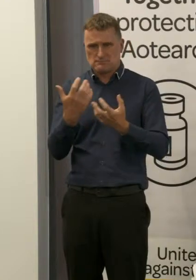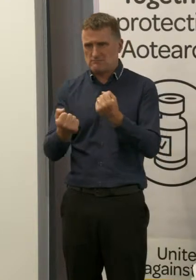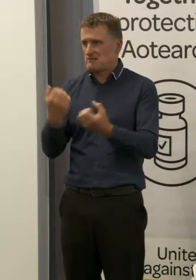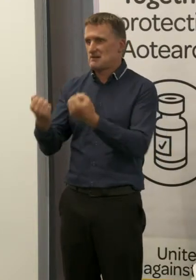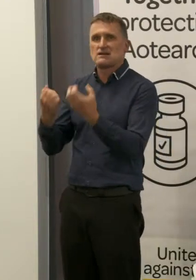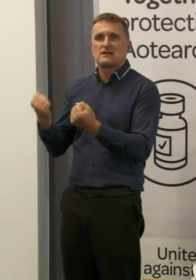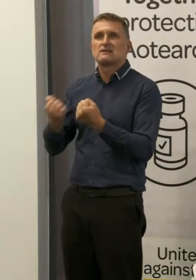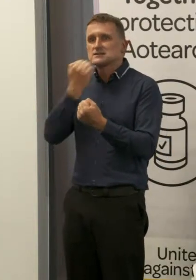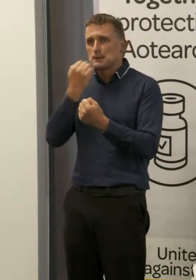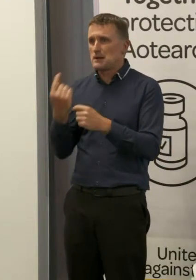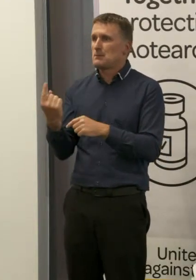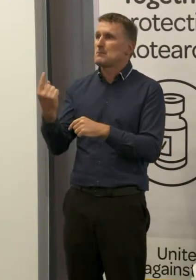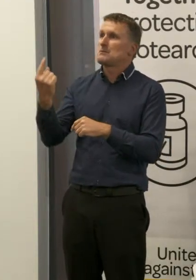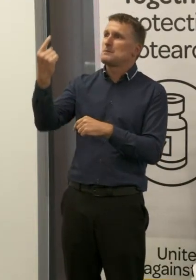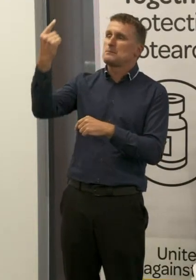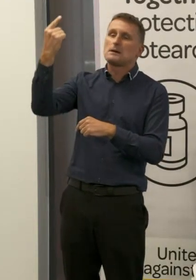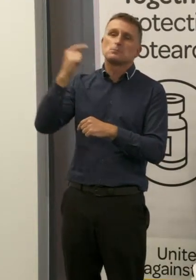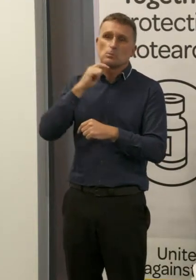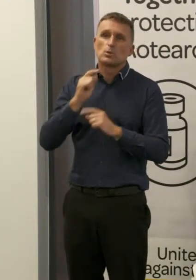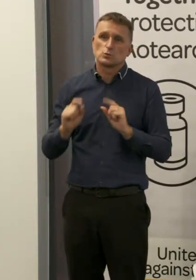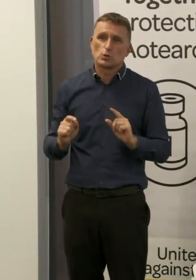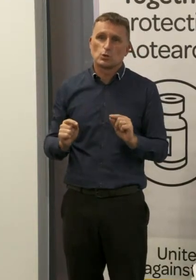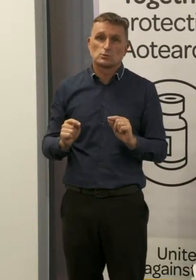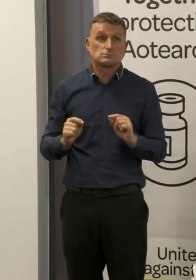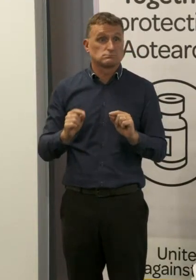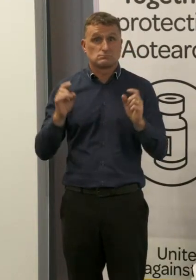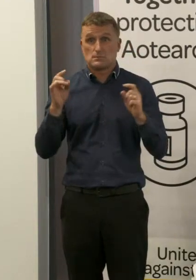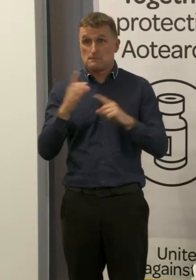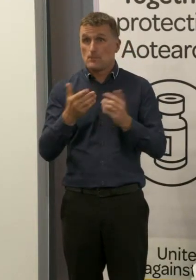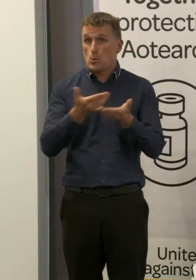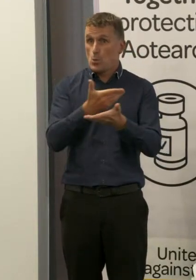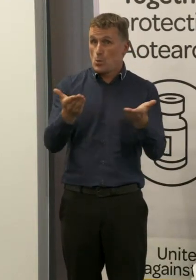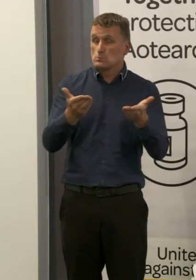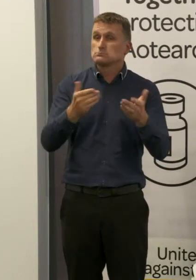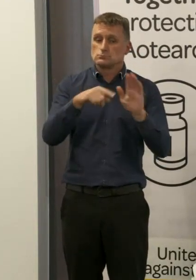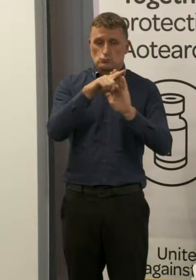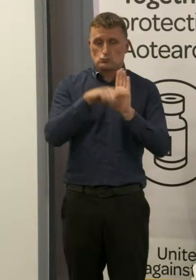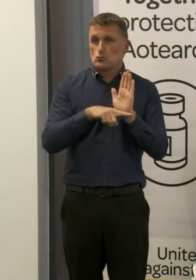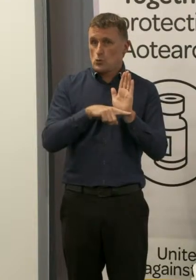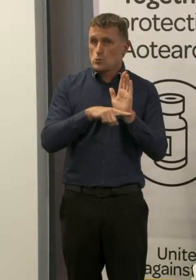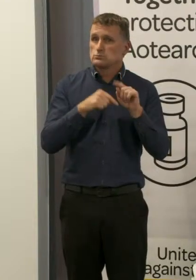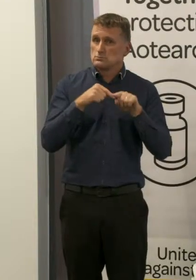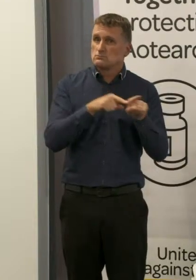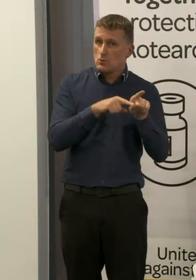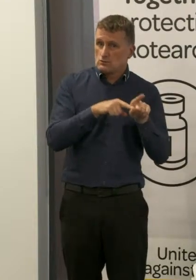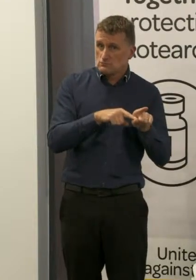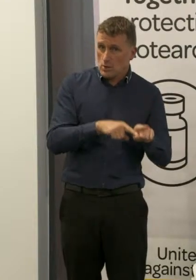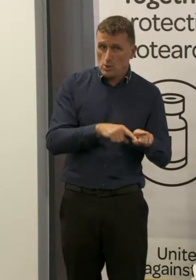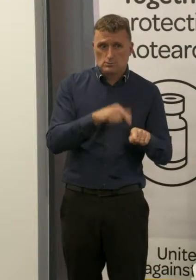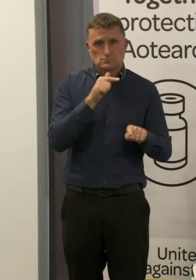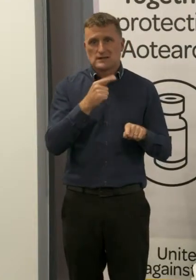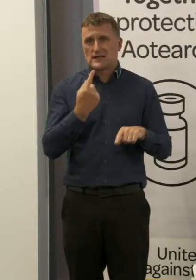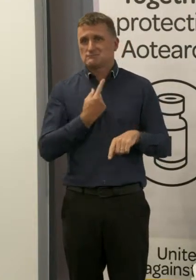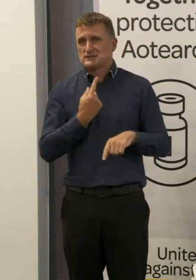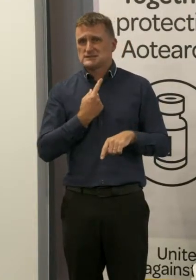Zealand. So all the more important people keep doing the basics well. That's really important. Get tested if you're positive, and of course,